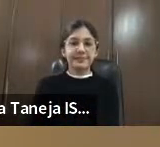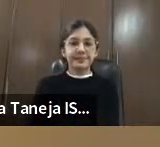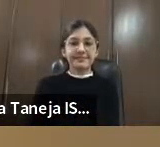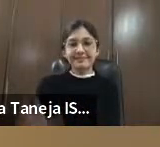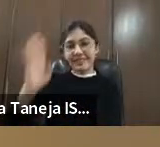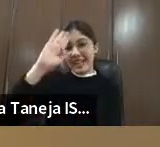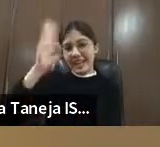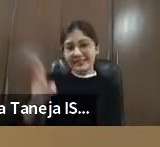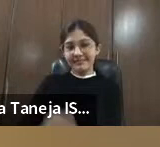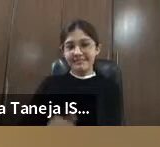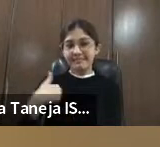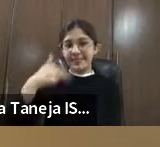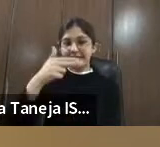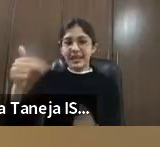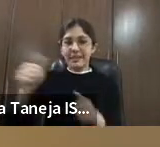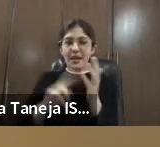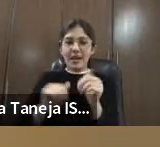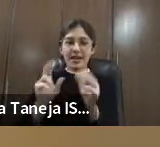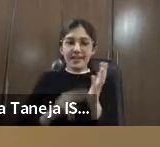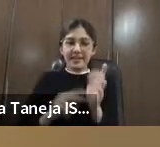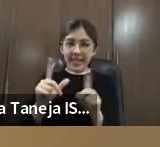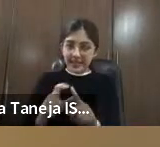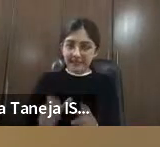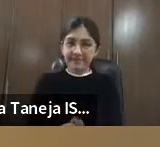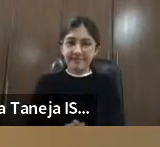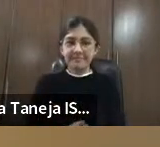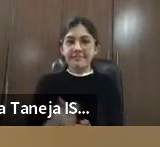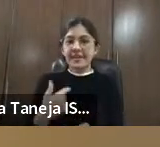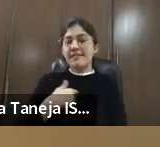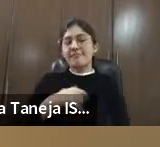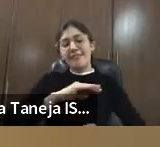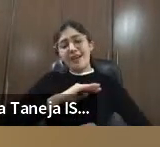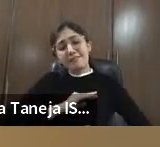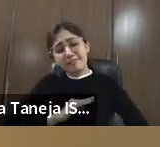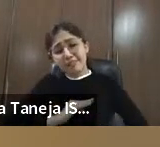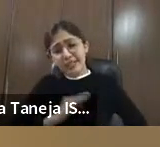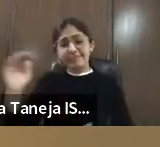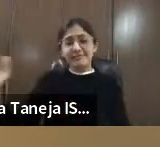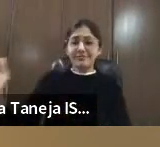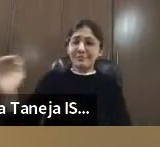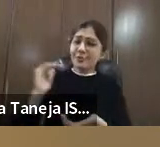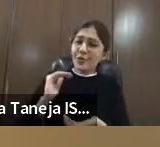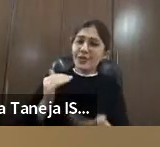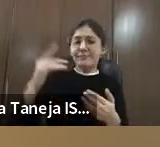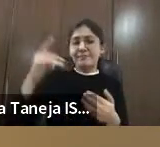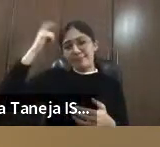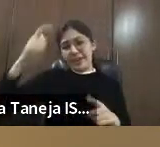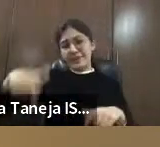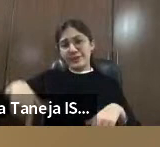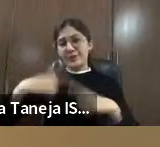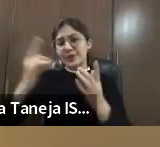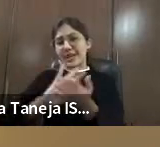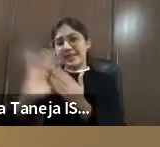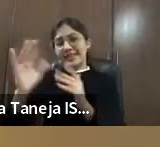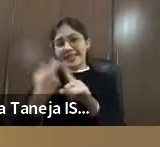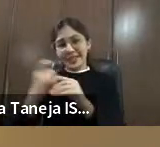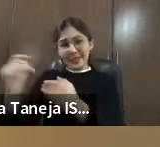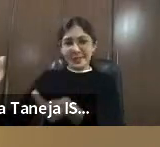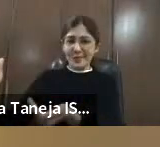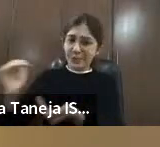Hi, my name is Anand, and I'm incredibly humbled to be receiving the Mindtree Helen Keller Award